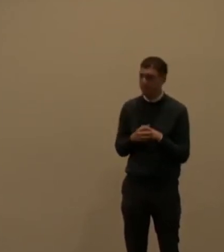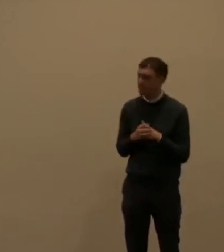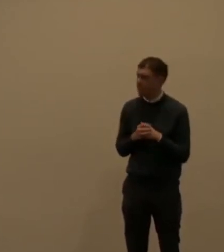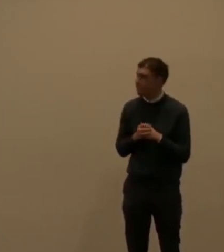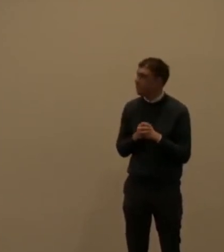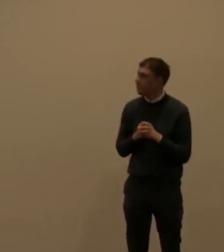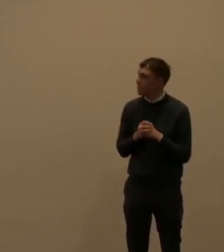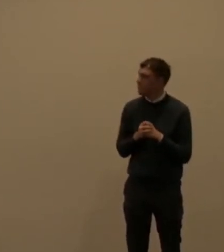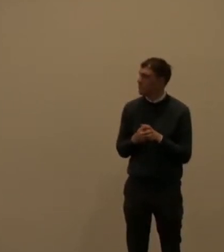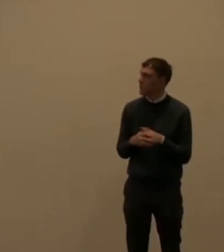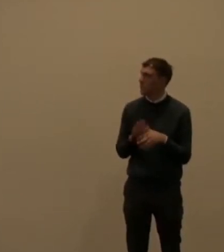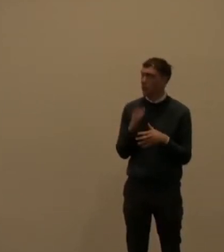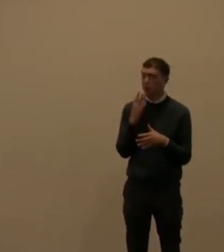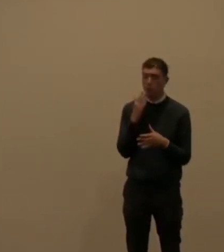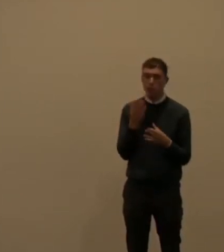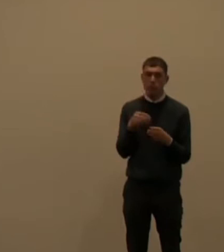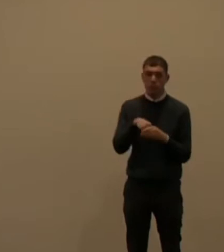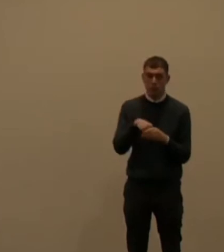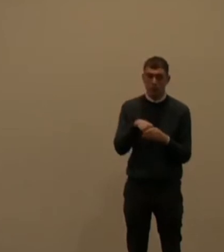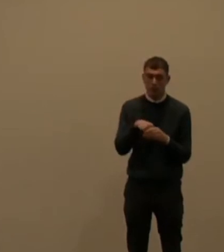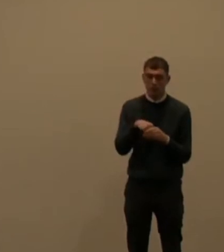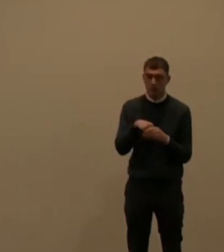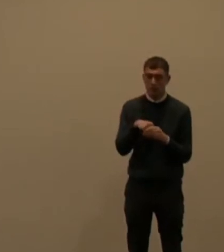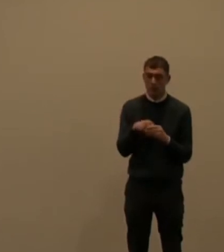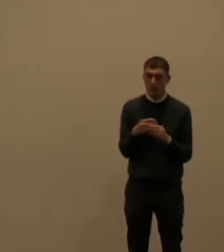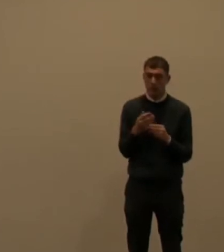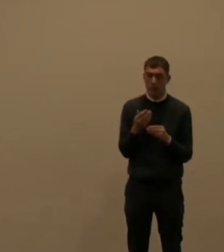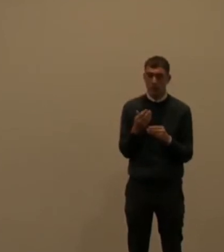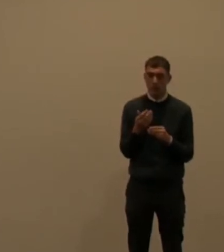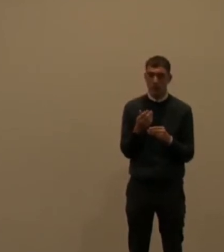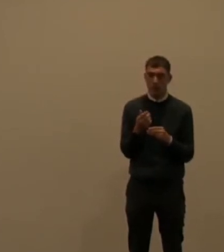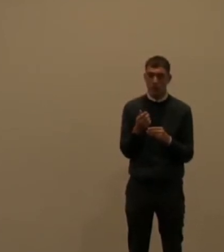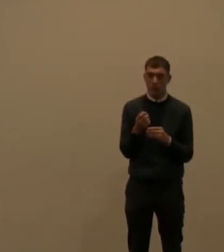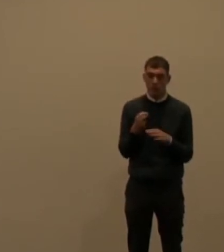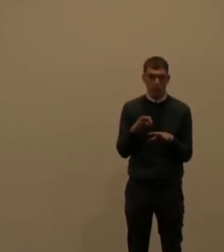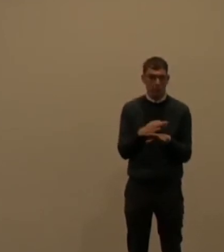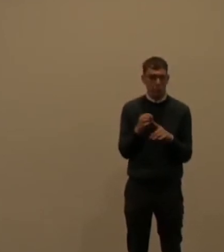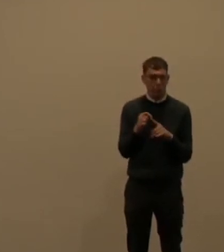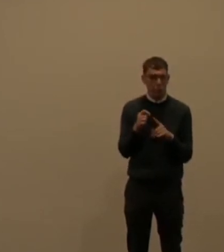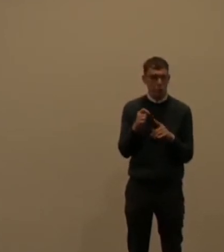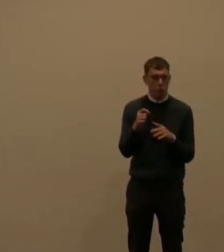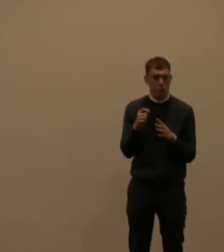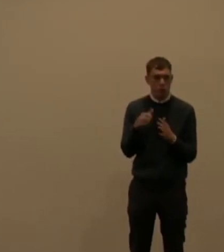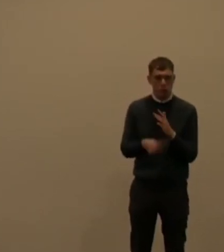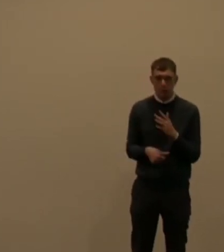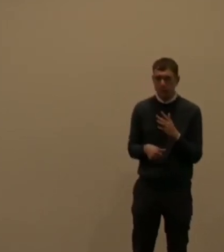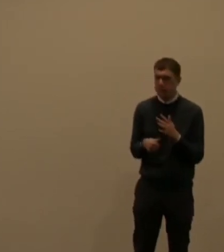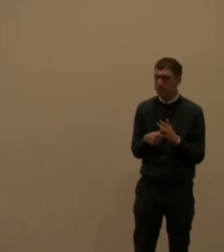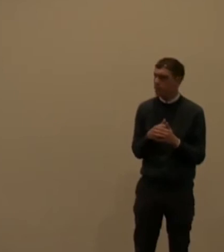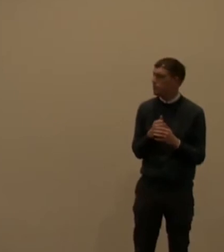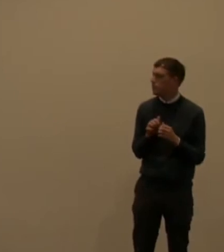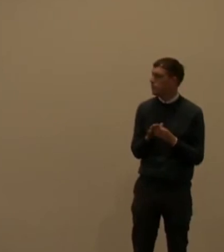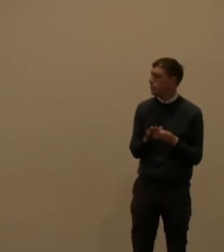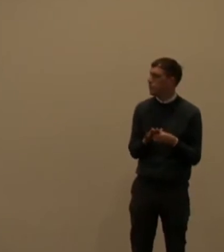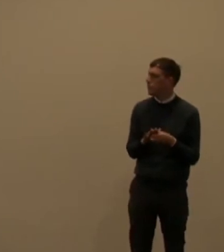Then when we got to the implement phase, the design, we had the solution blueprint workshop. What you get from Microsoft, the workshop is actually